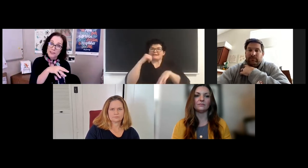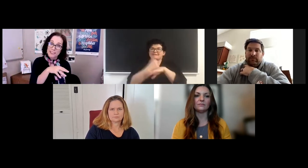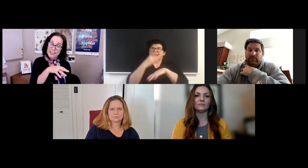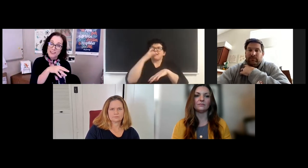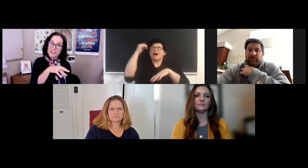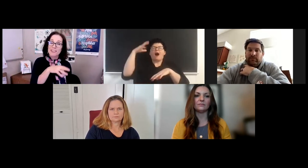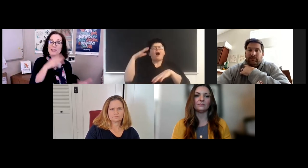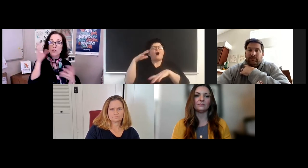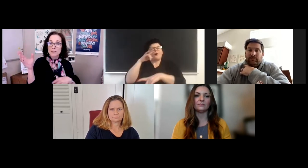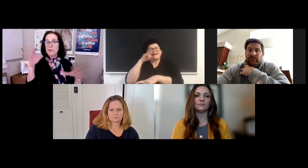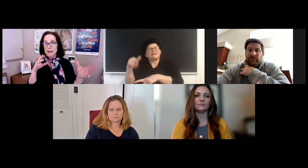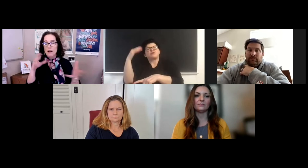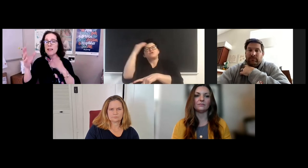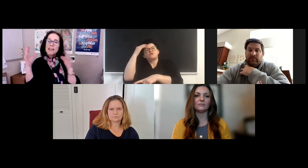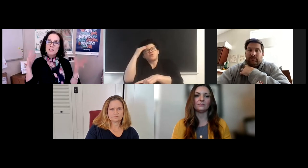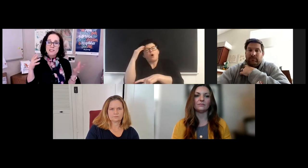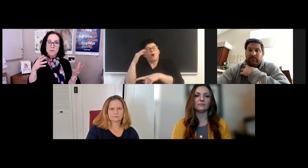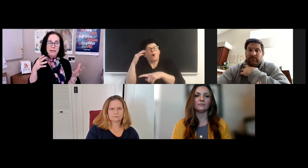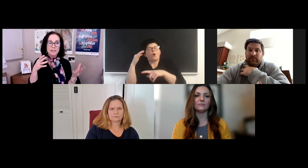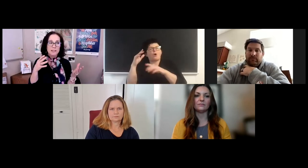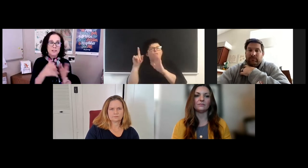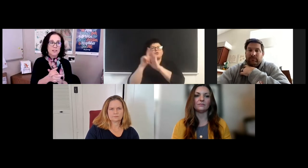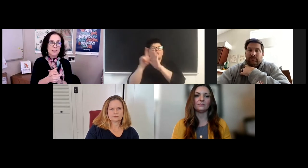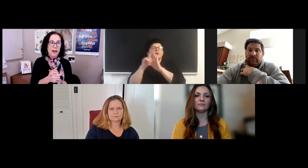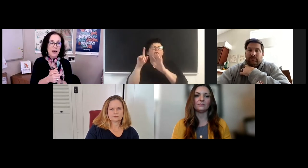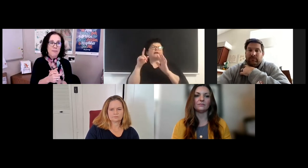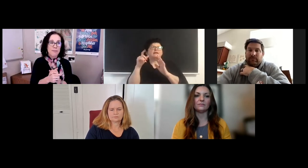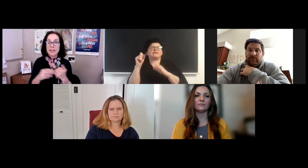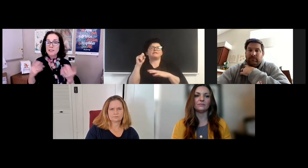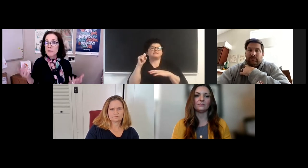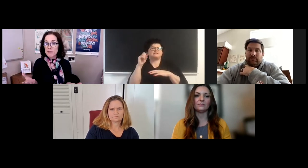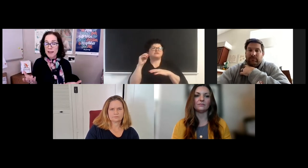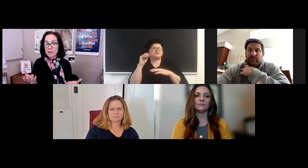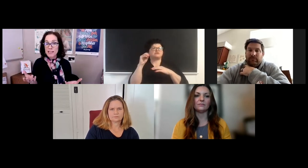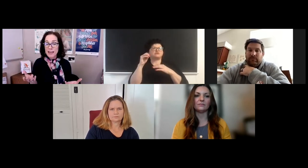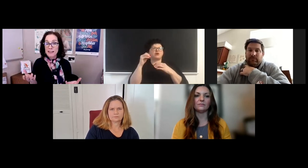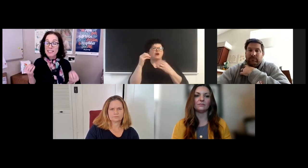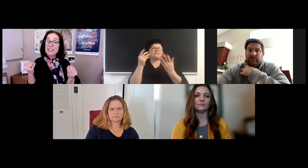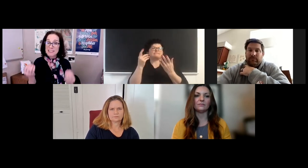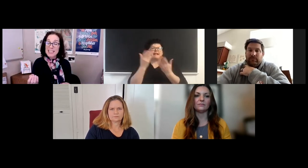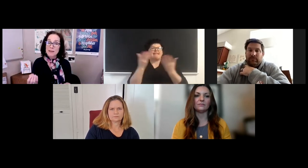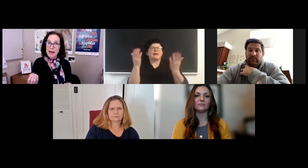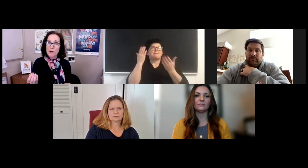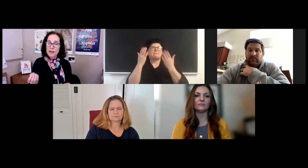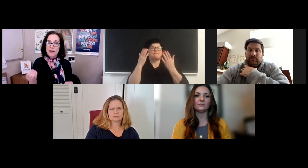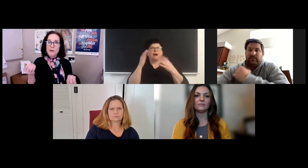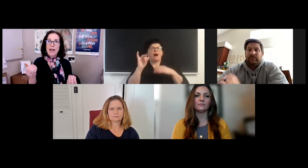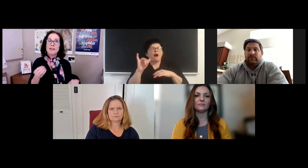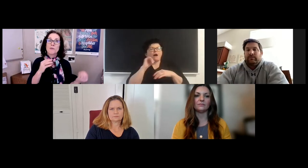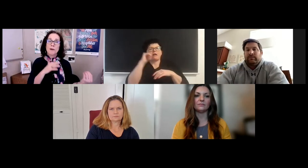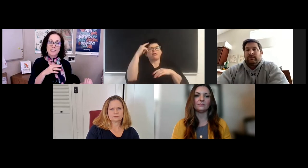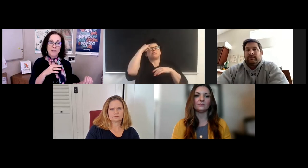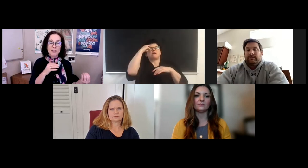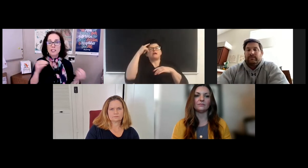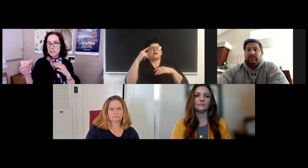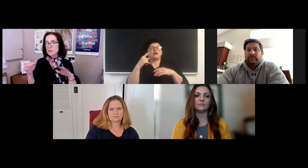knows that the, you know, that the doorbell's going off. Just some ways, there's just things that maybe families didn't think about, and